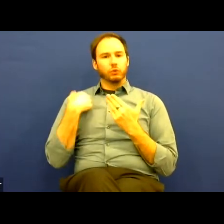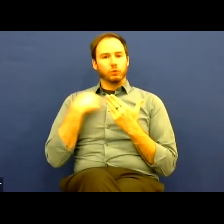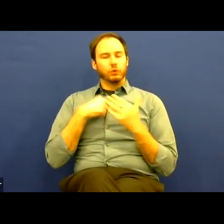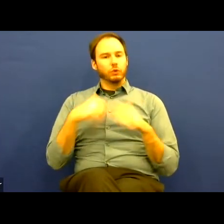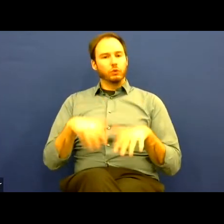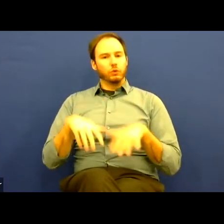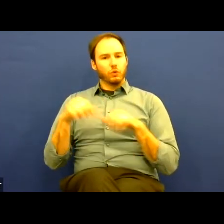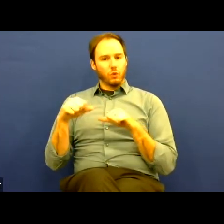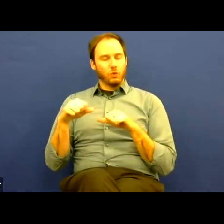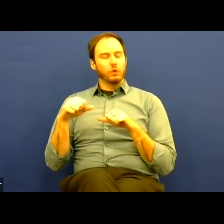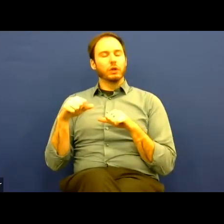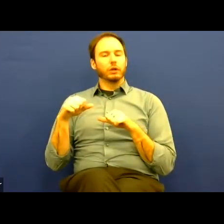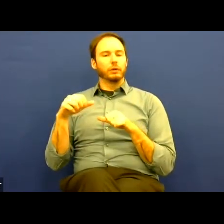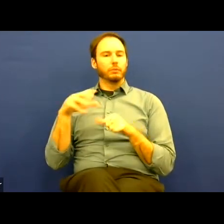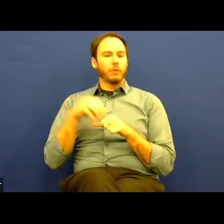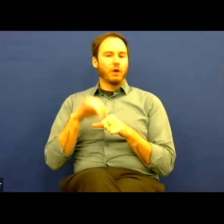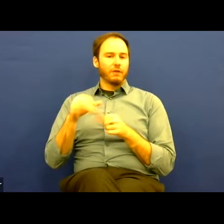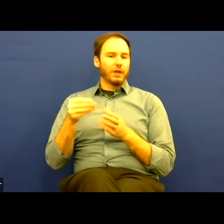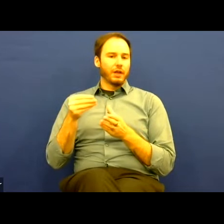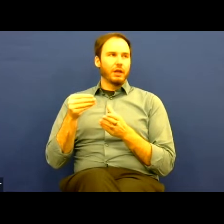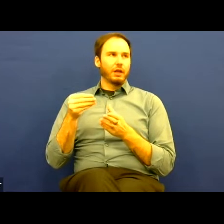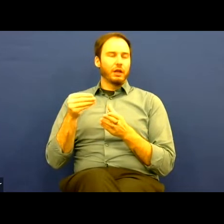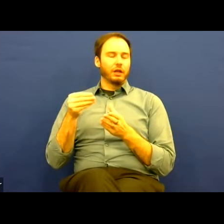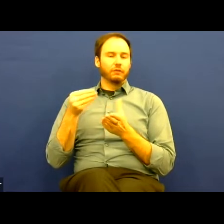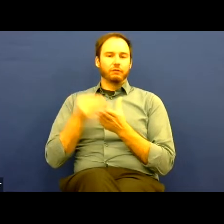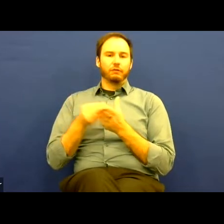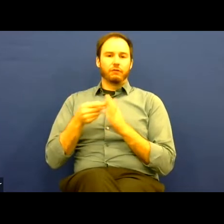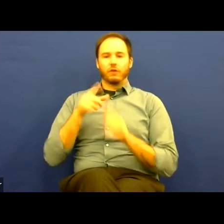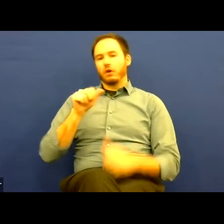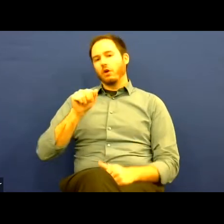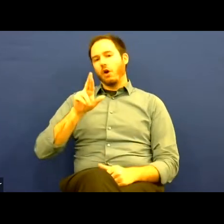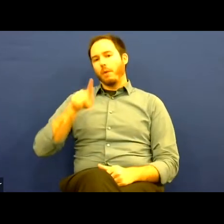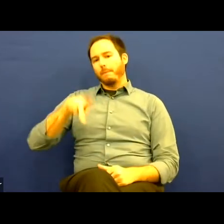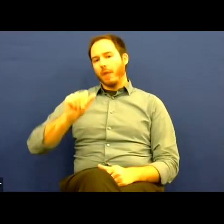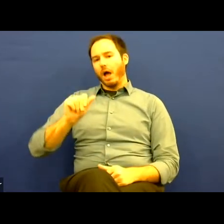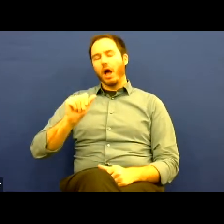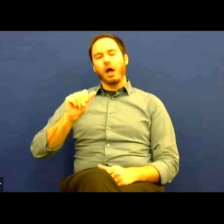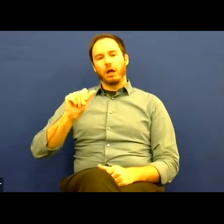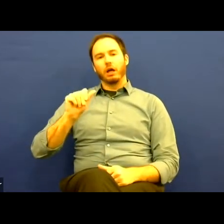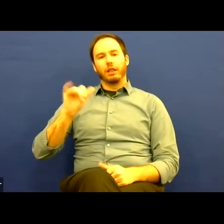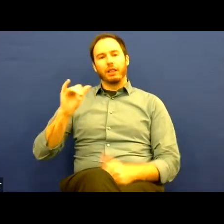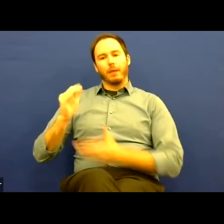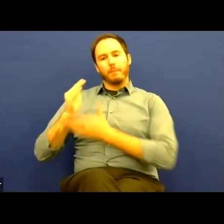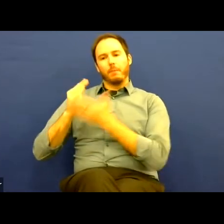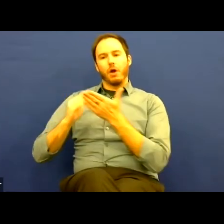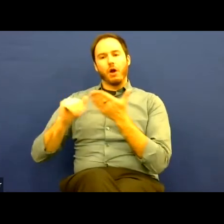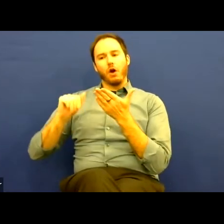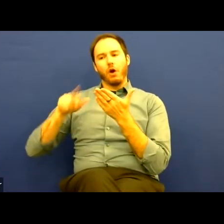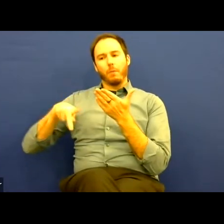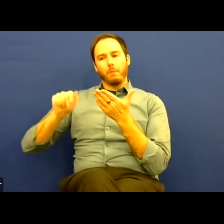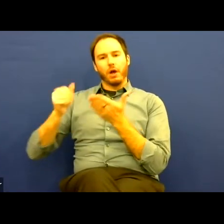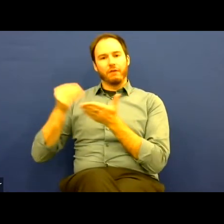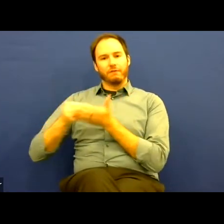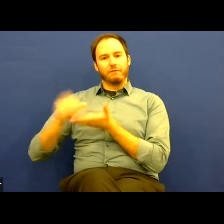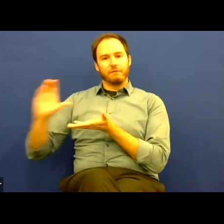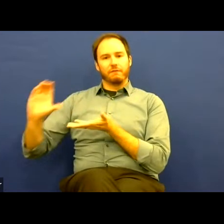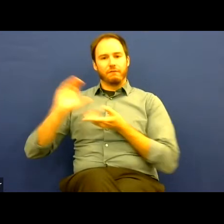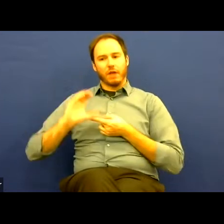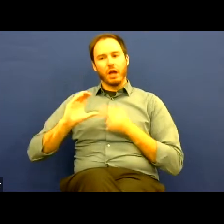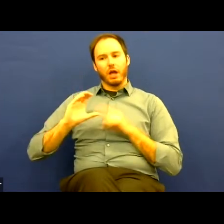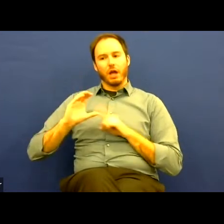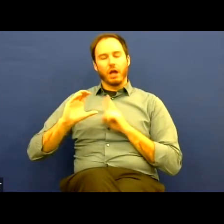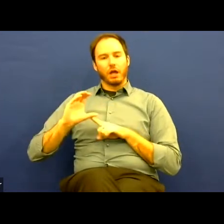doing as part of the funding from ARPA, the portion of the ARPA funds that